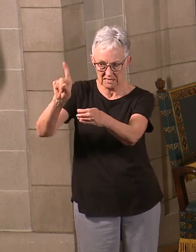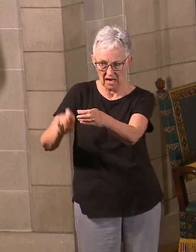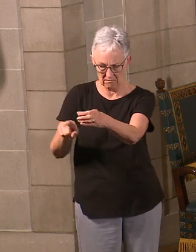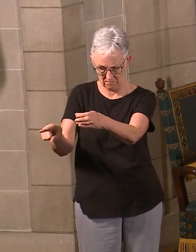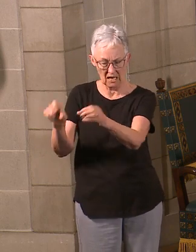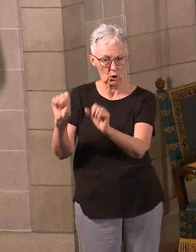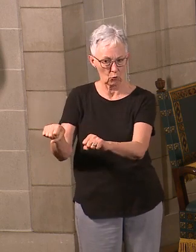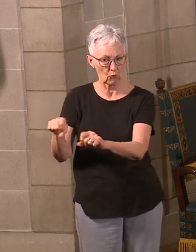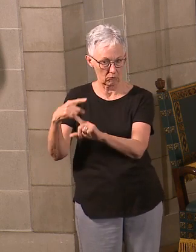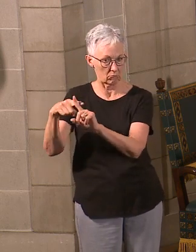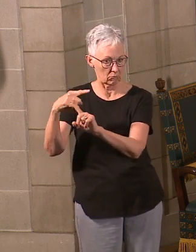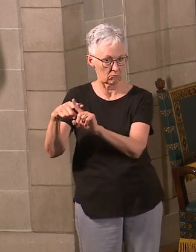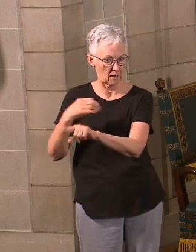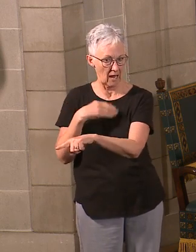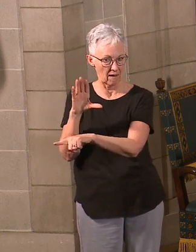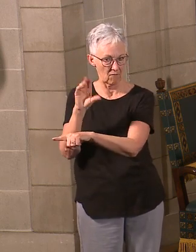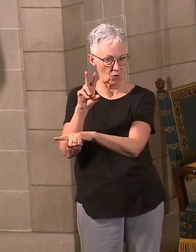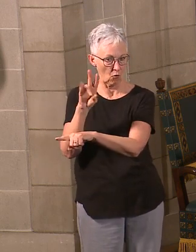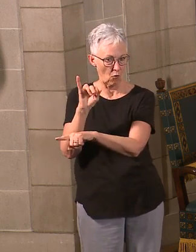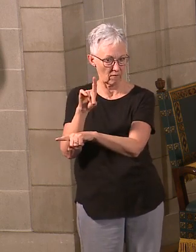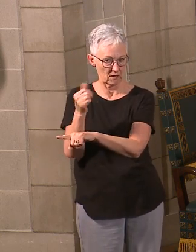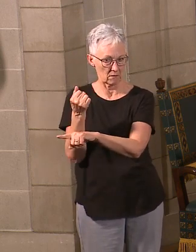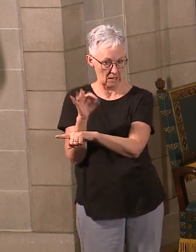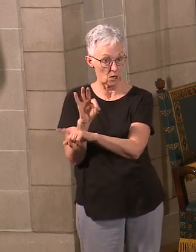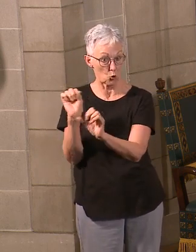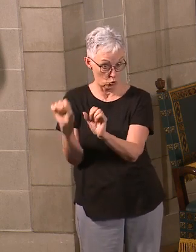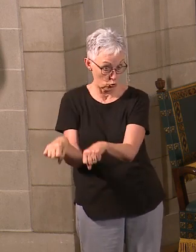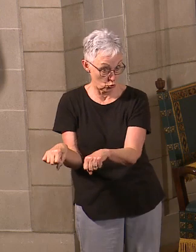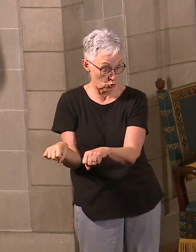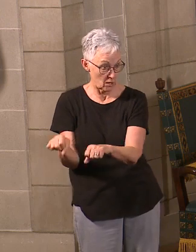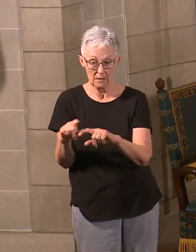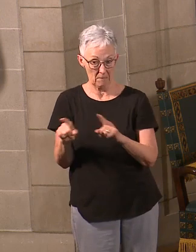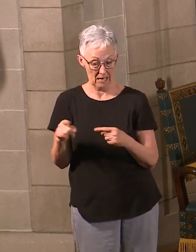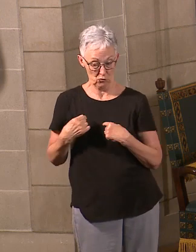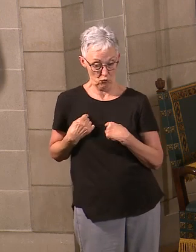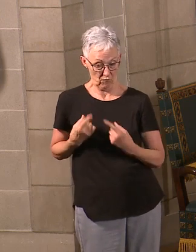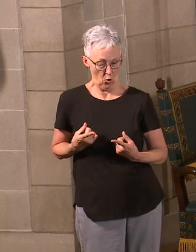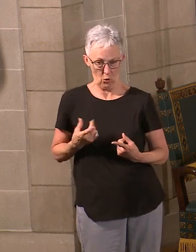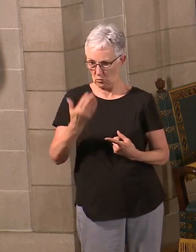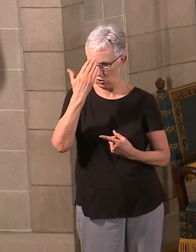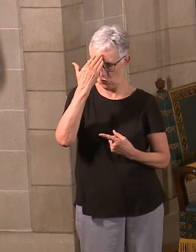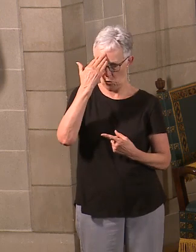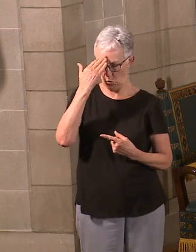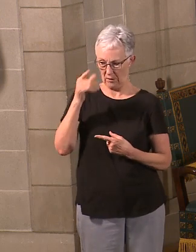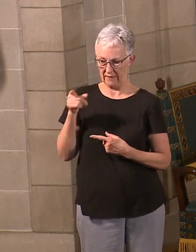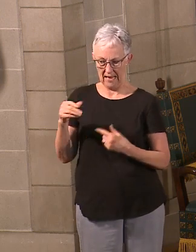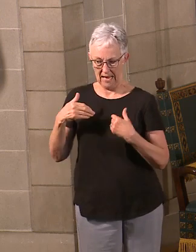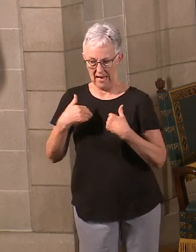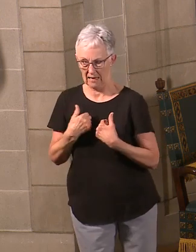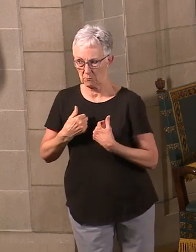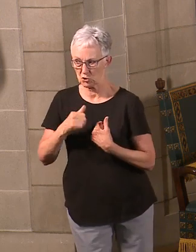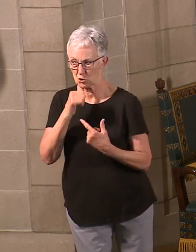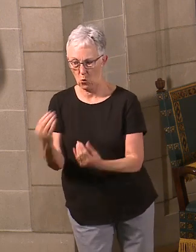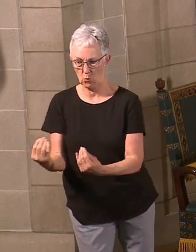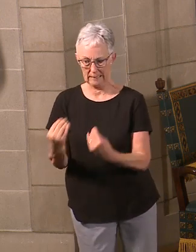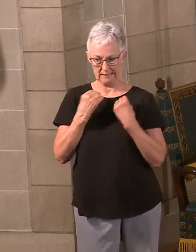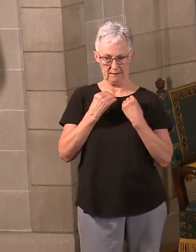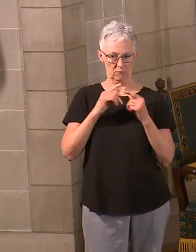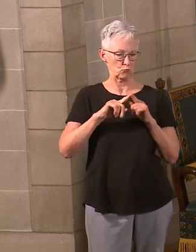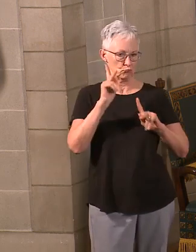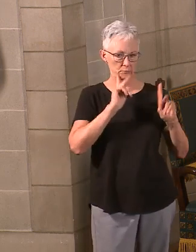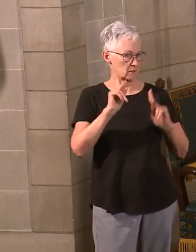test positive. But so far, there's been no transmission that we know of through animals. And I would say